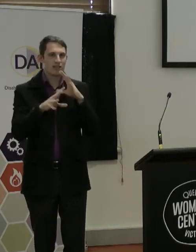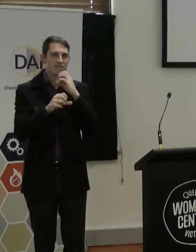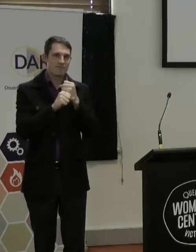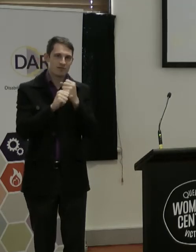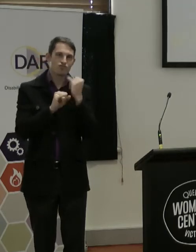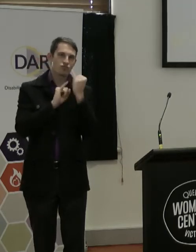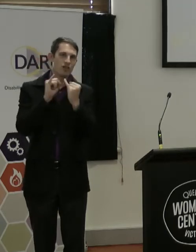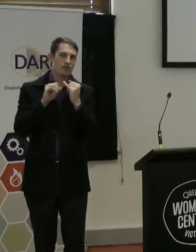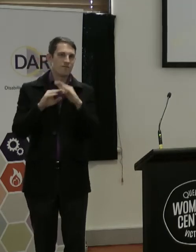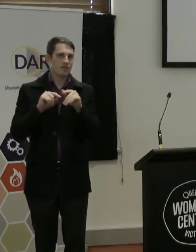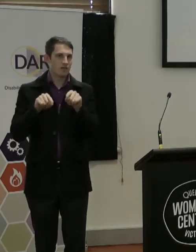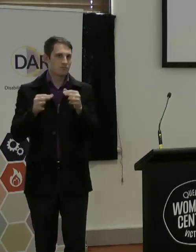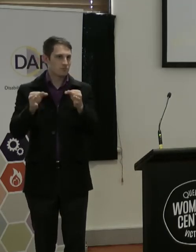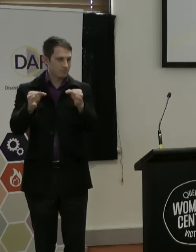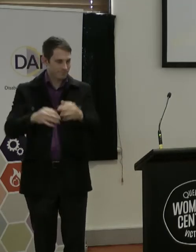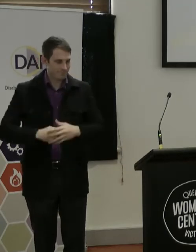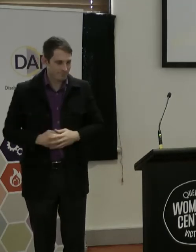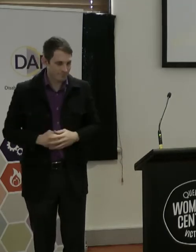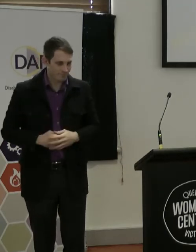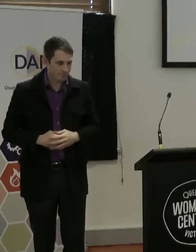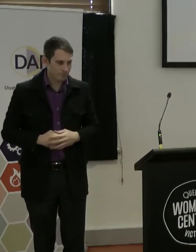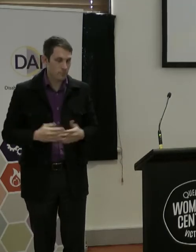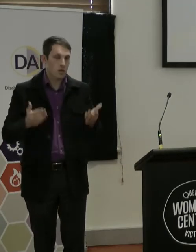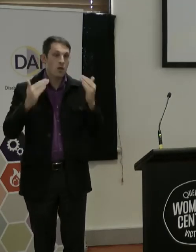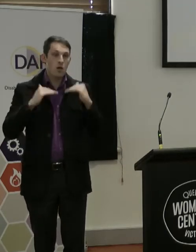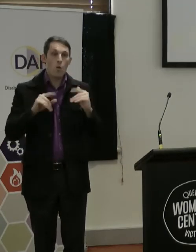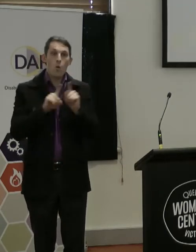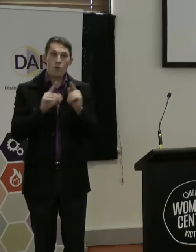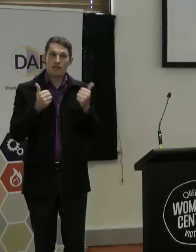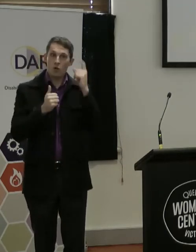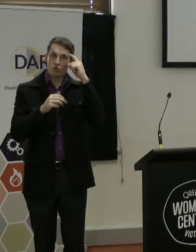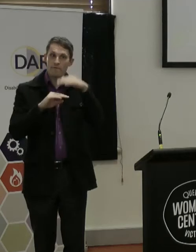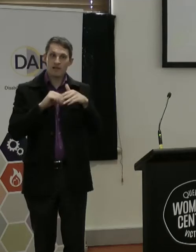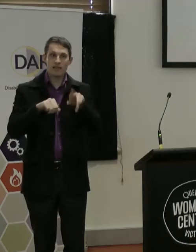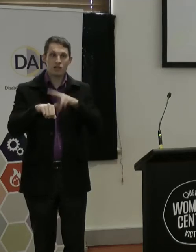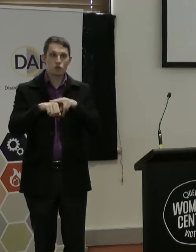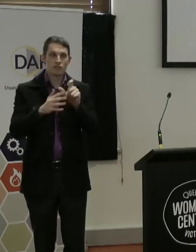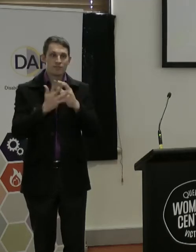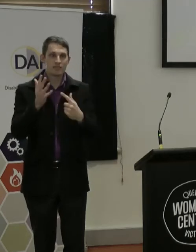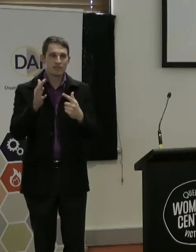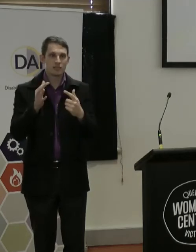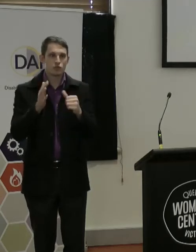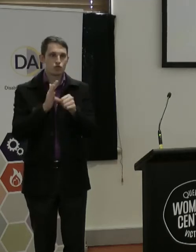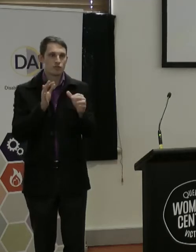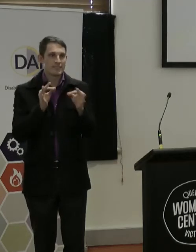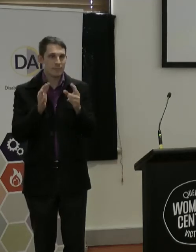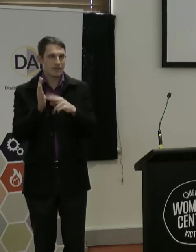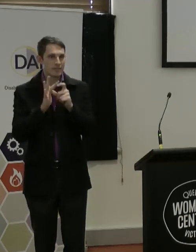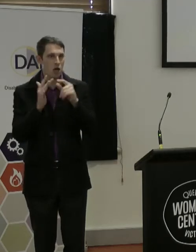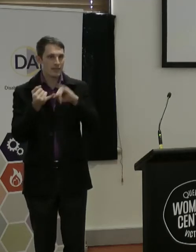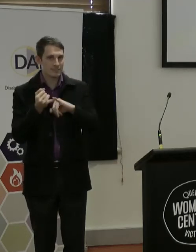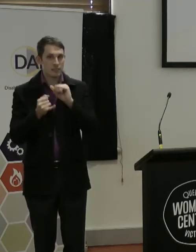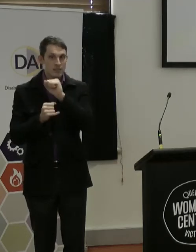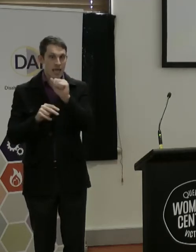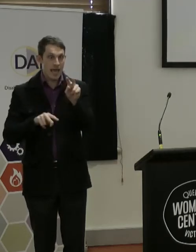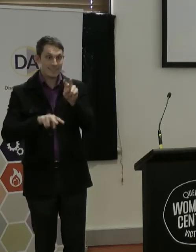that. Also, a lot of concerns, unsurprisingly, around the National Disability Insurance Scheme, the fact that assessments still revolve